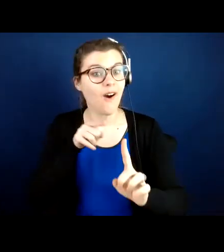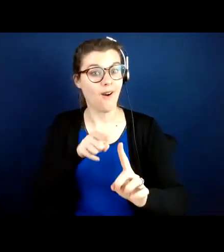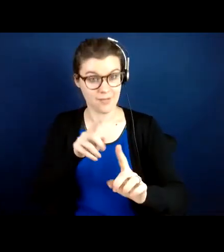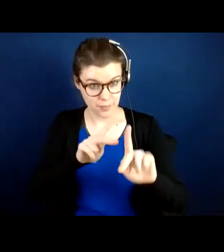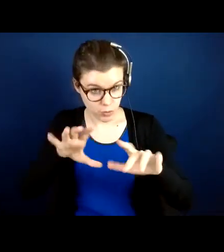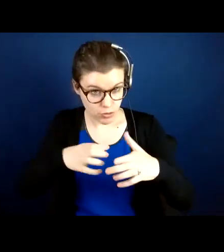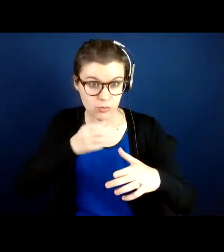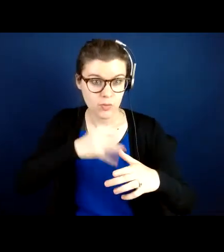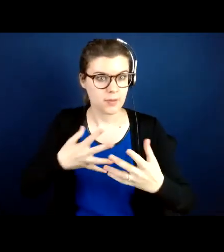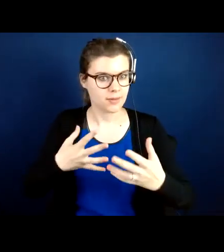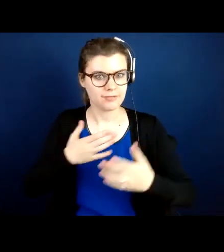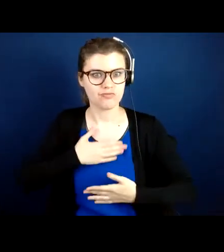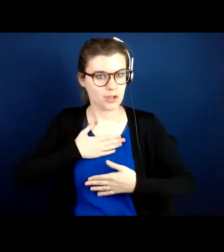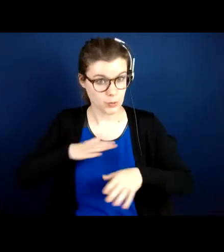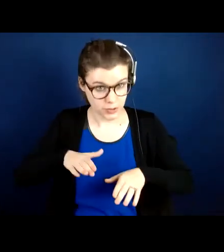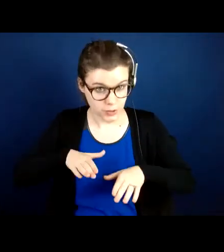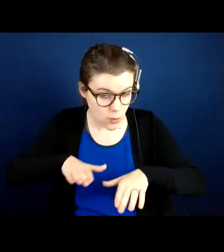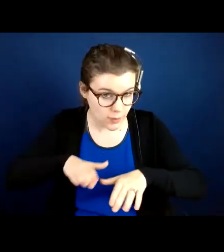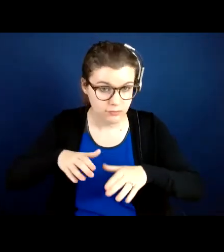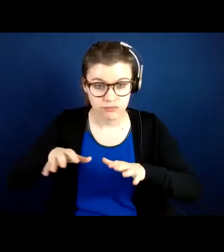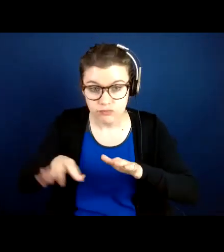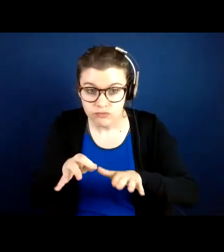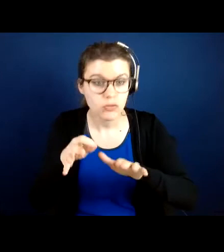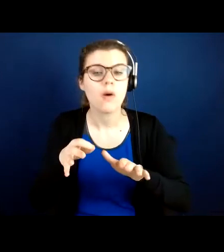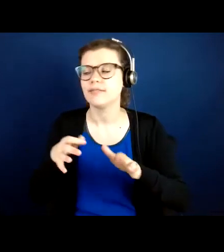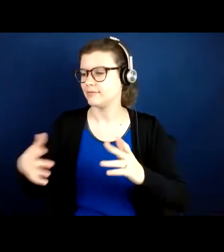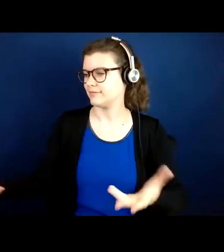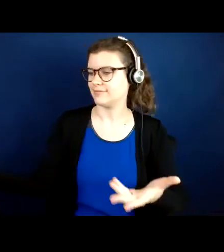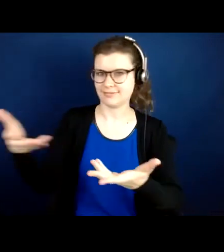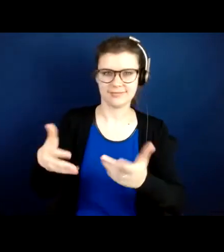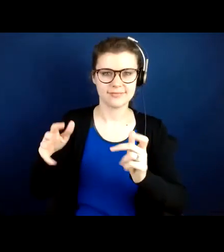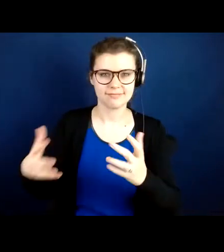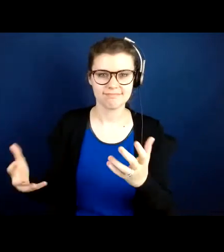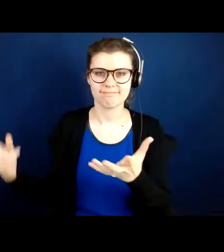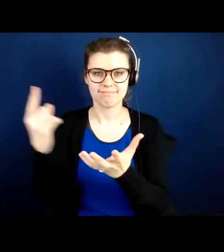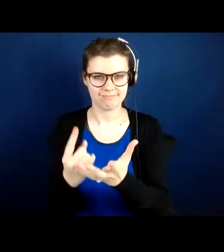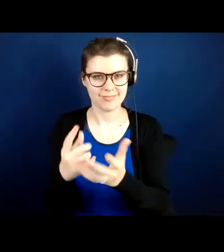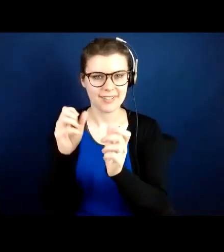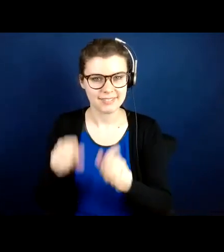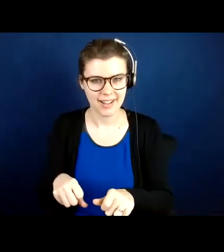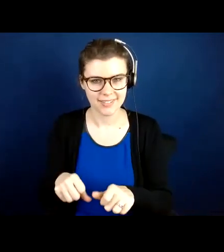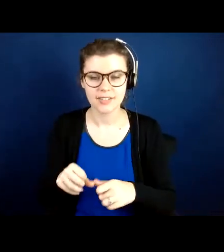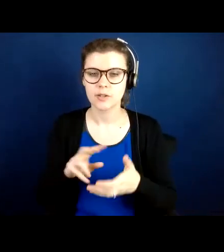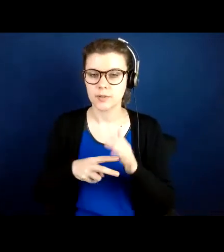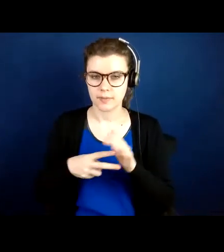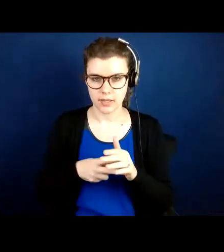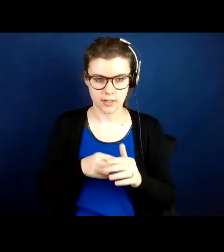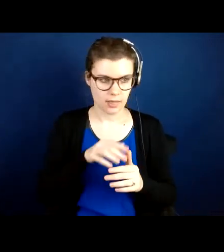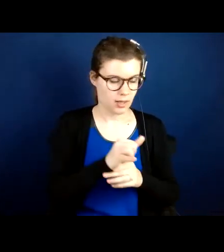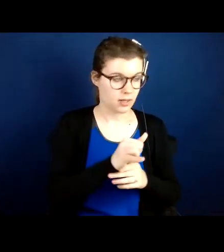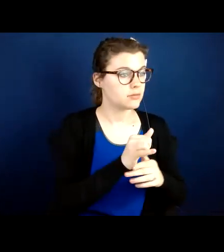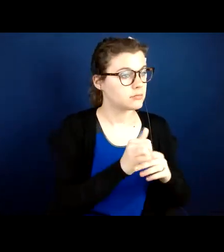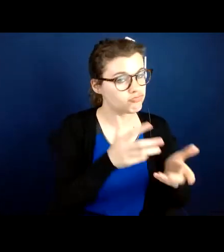with. And this also helps them to bridge the gap between the facility